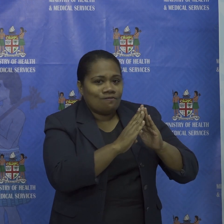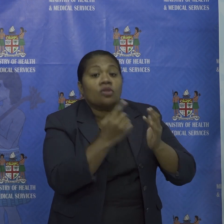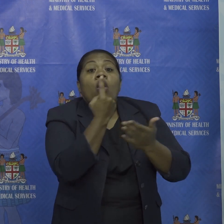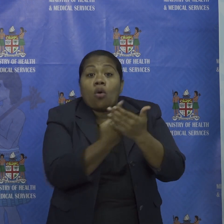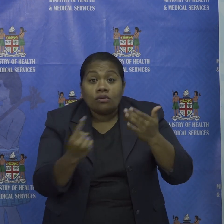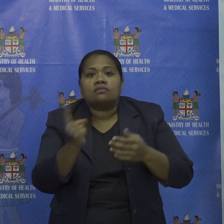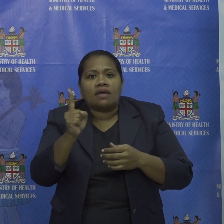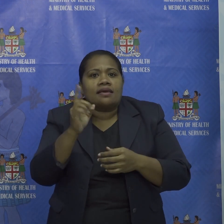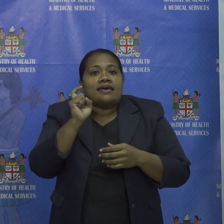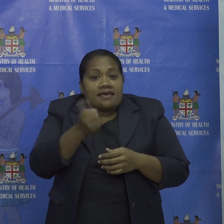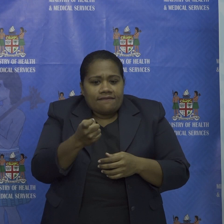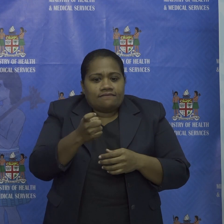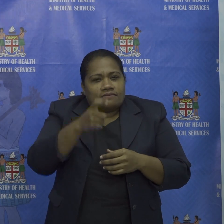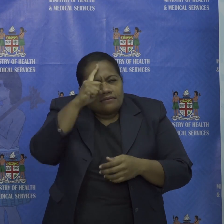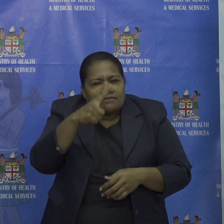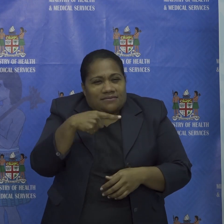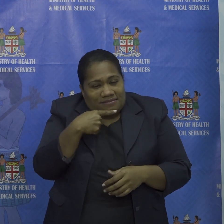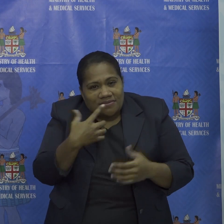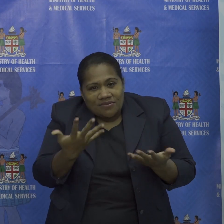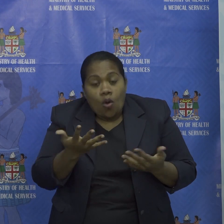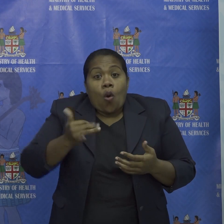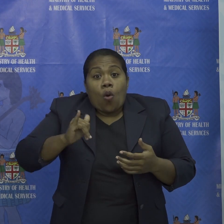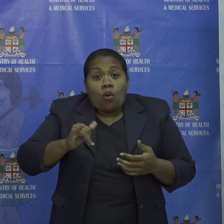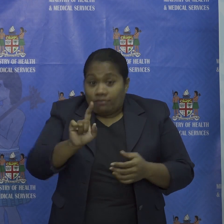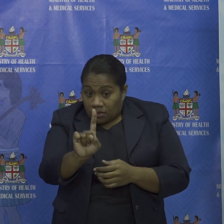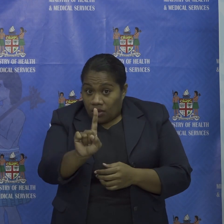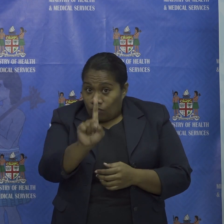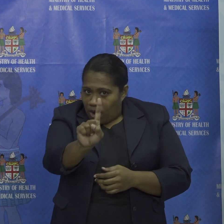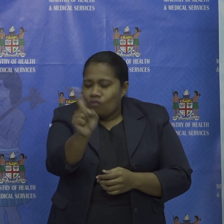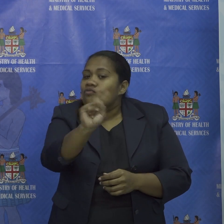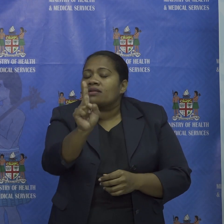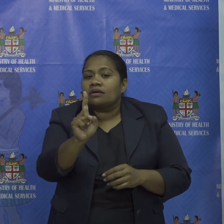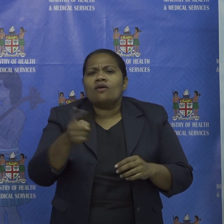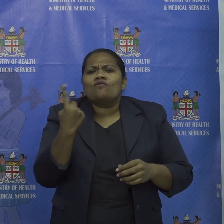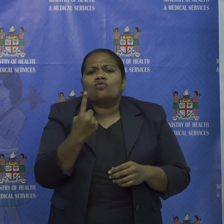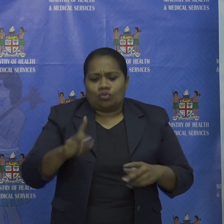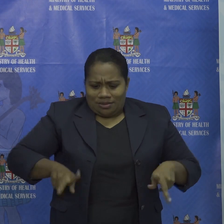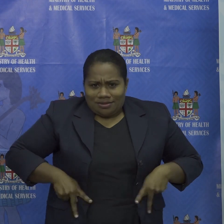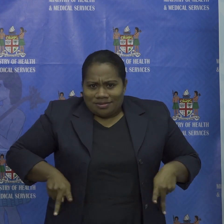this exemption will include kidney dialysis patients.